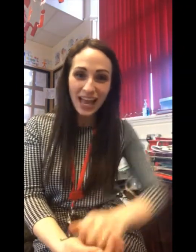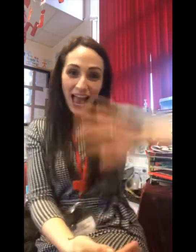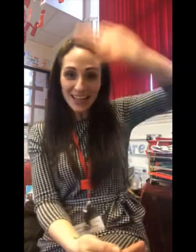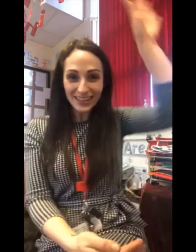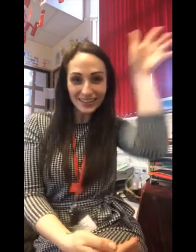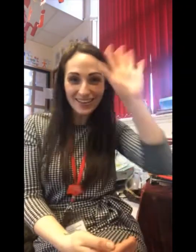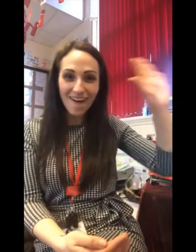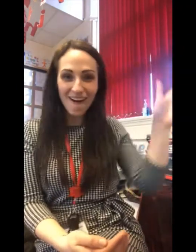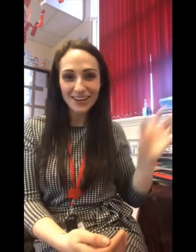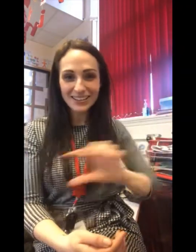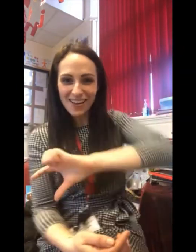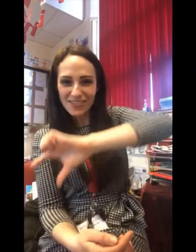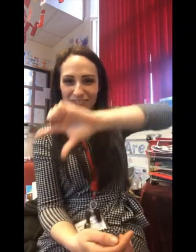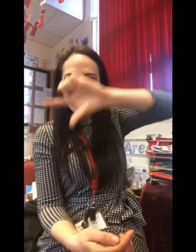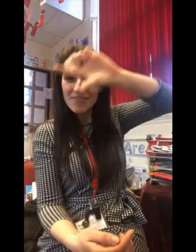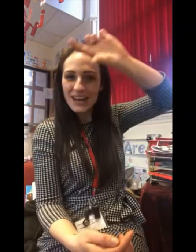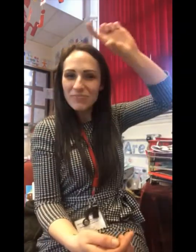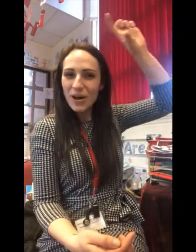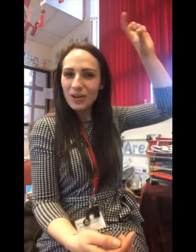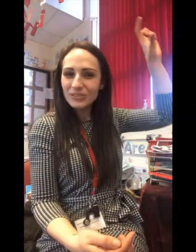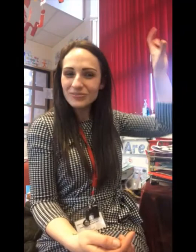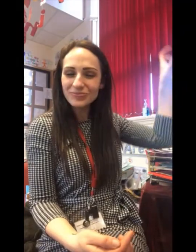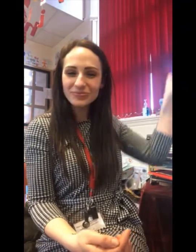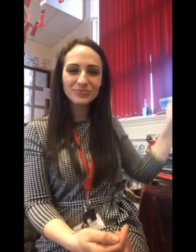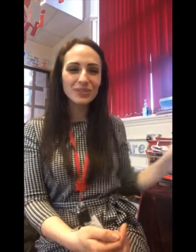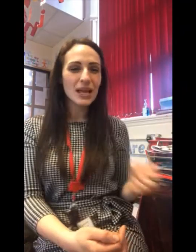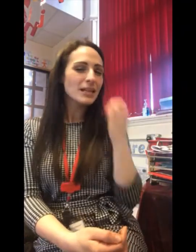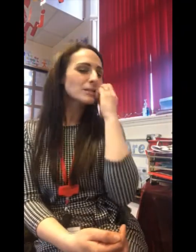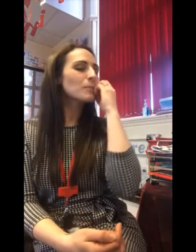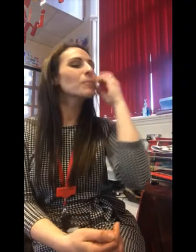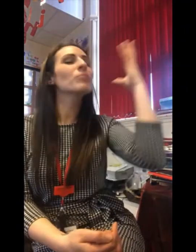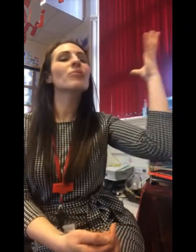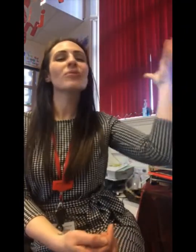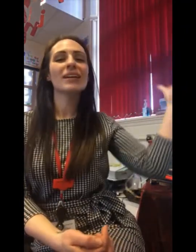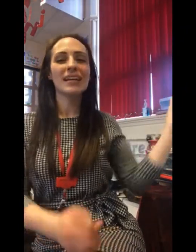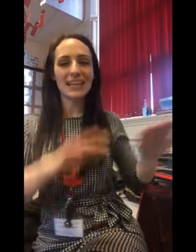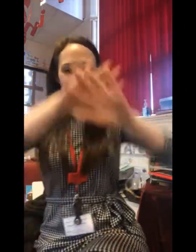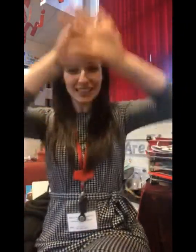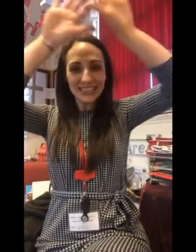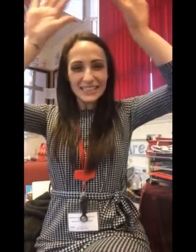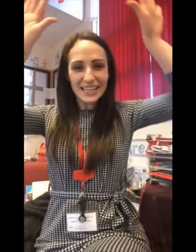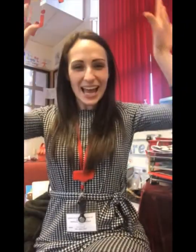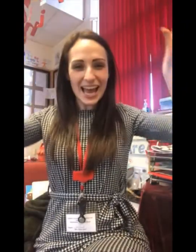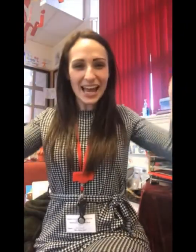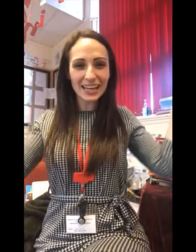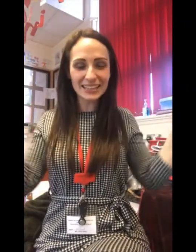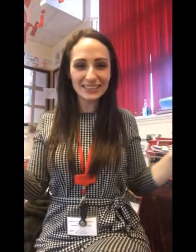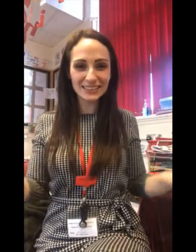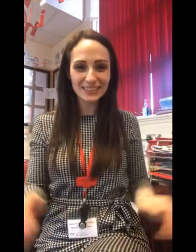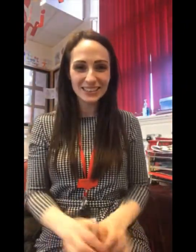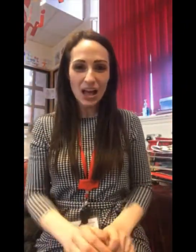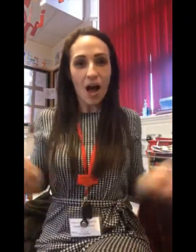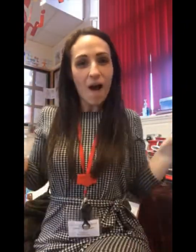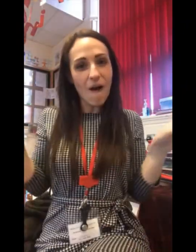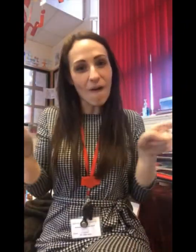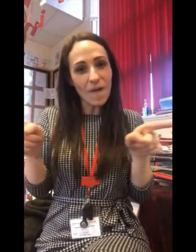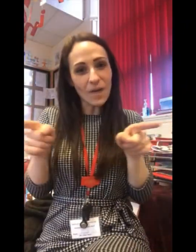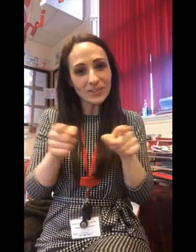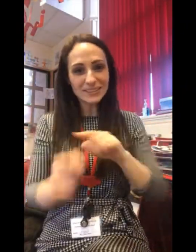world. The colors of the rainbow, so pretty in the sky, are also on